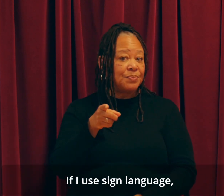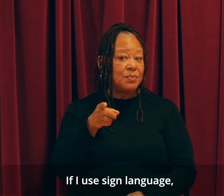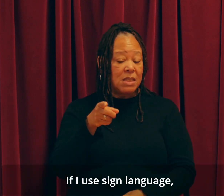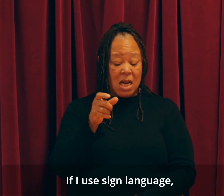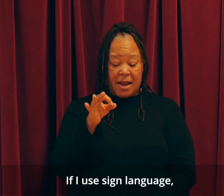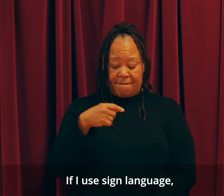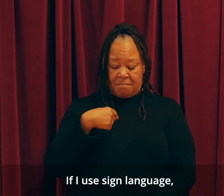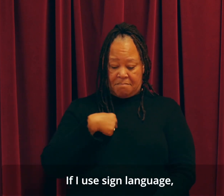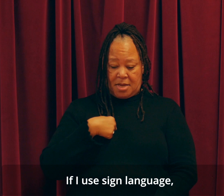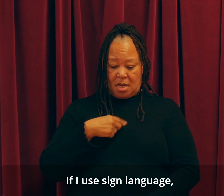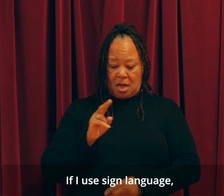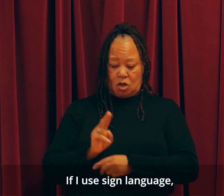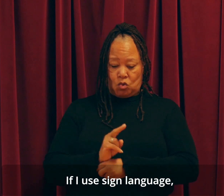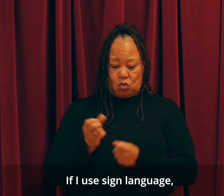If I use sign language,